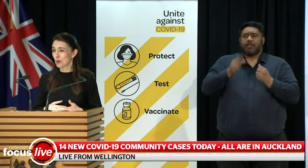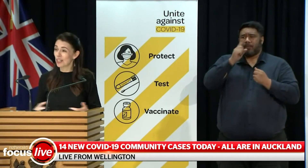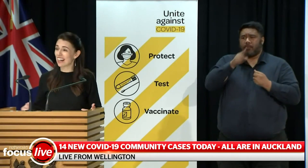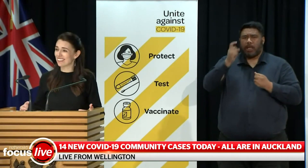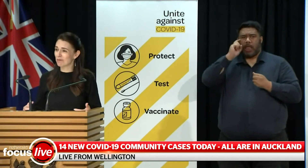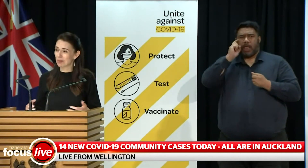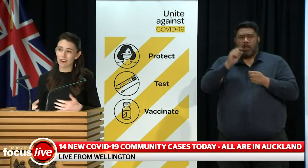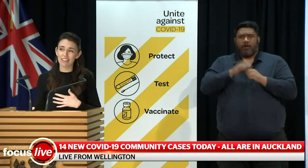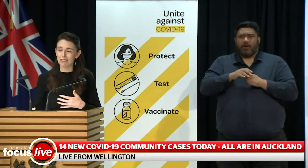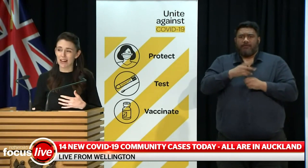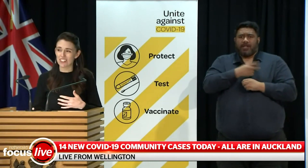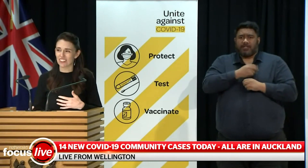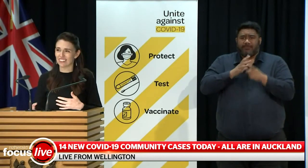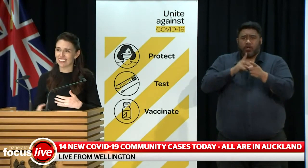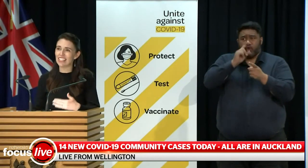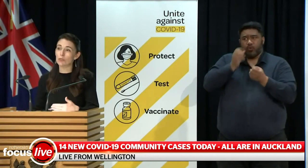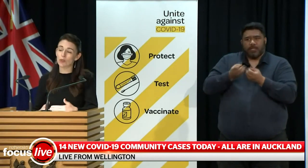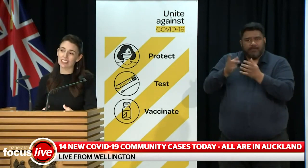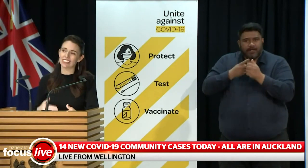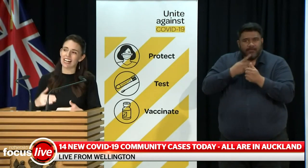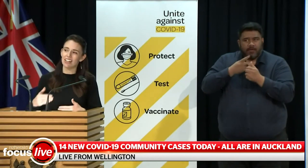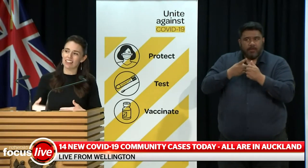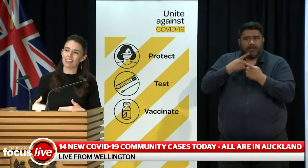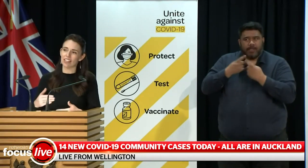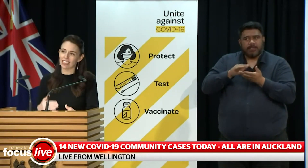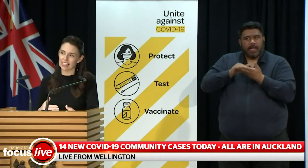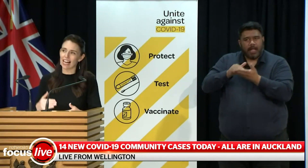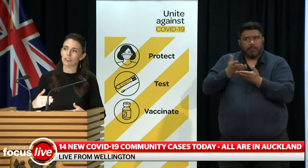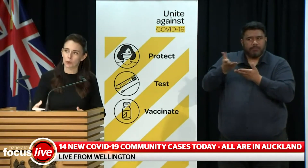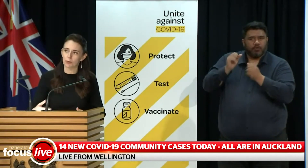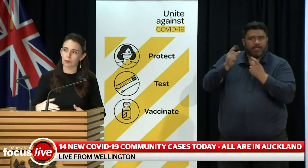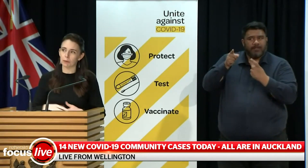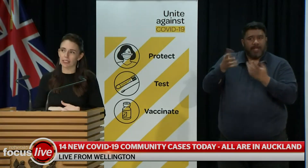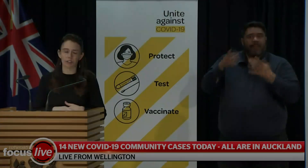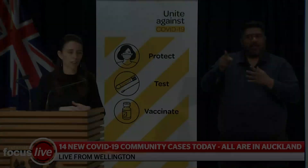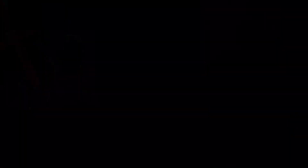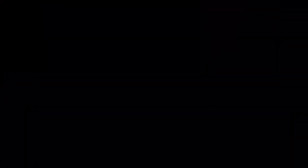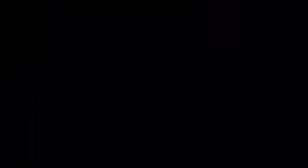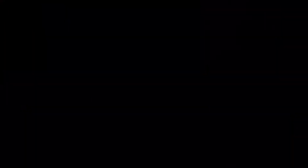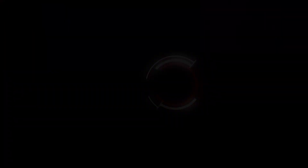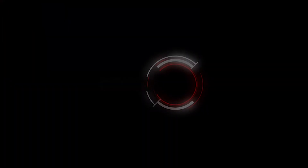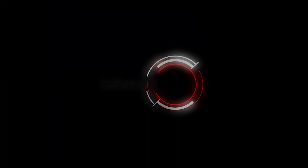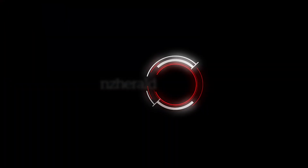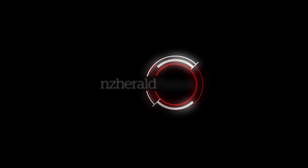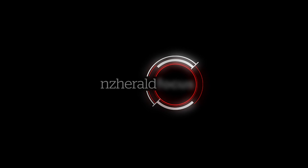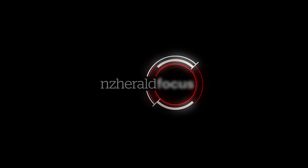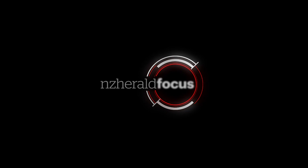concerns. Talk it out. Provide information. That's what it's going to take, I think, for that last group of people to get over the line.